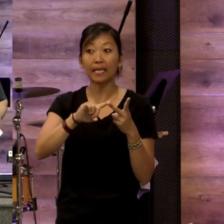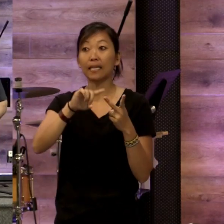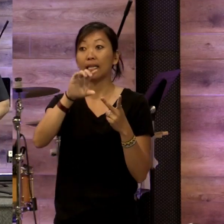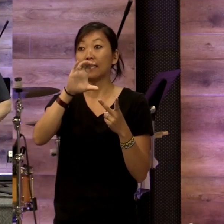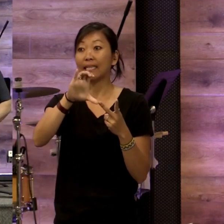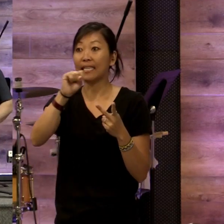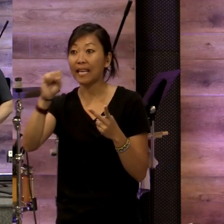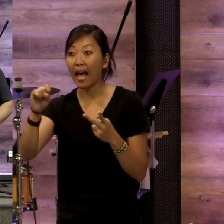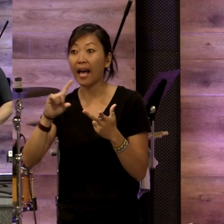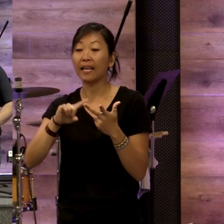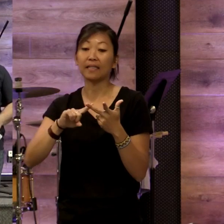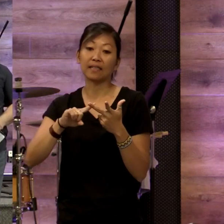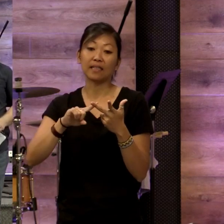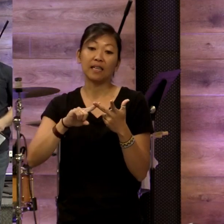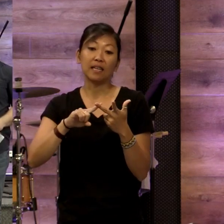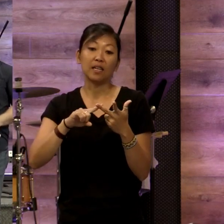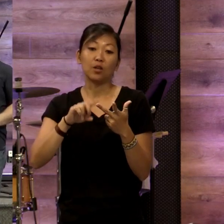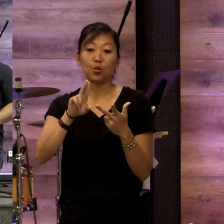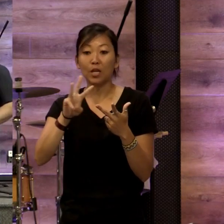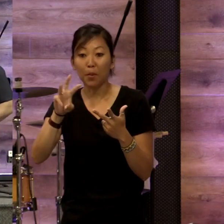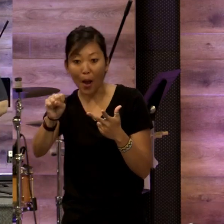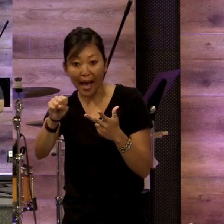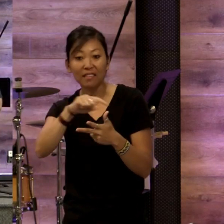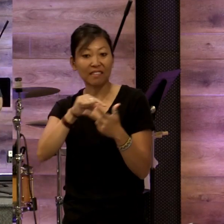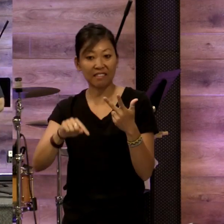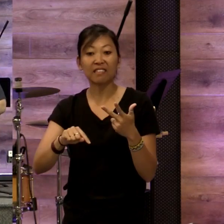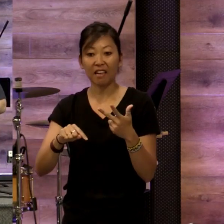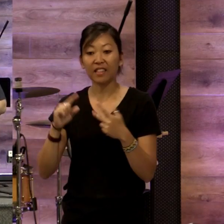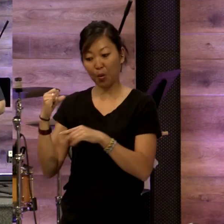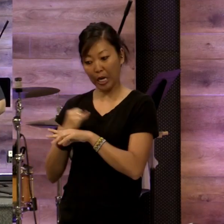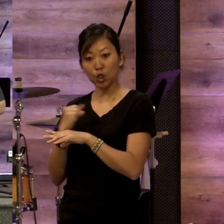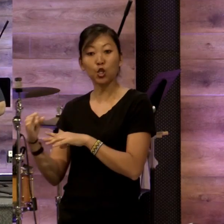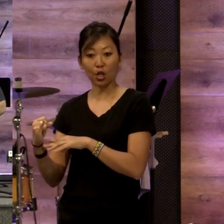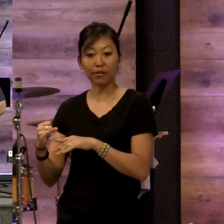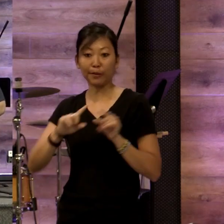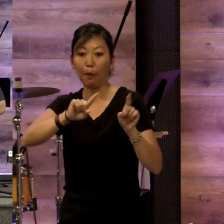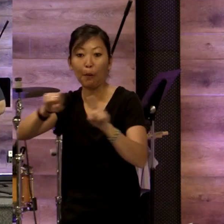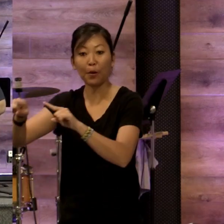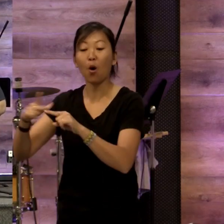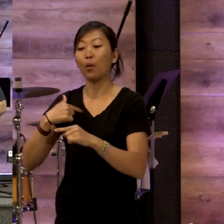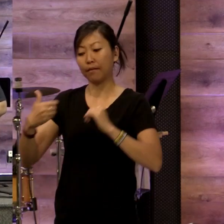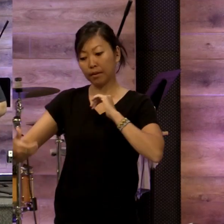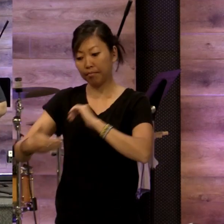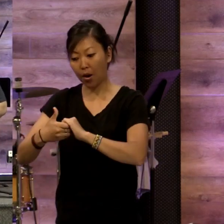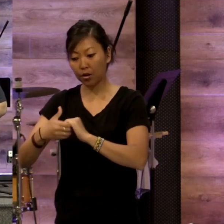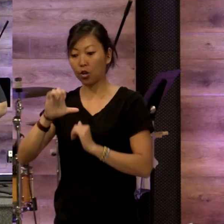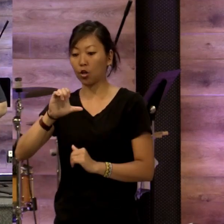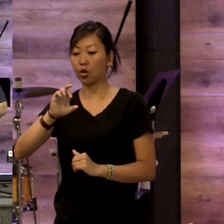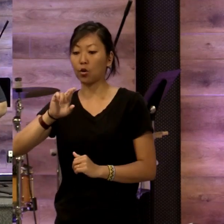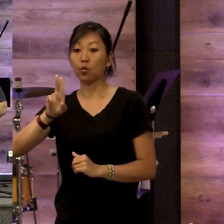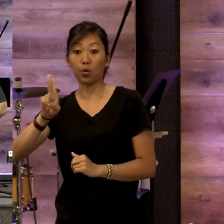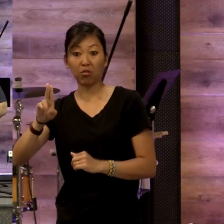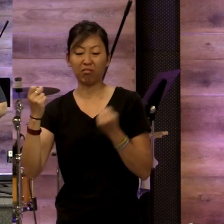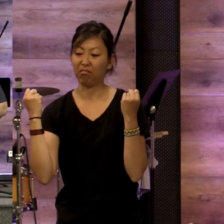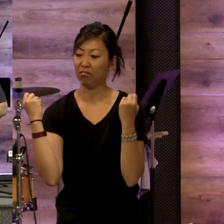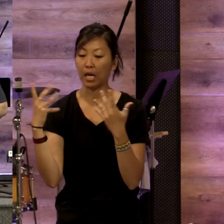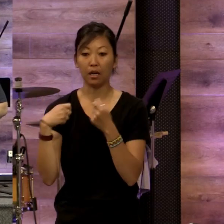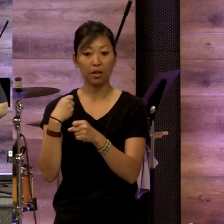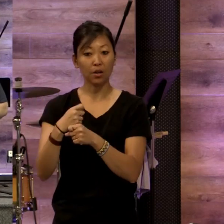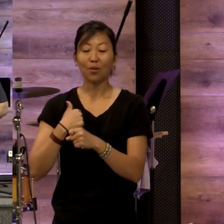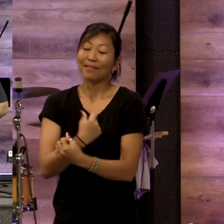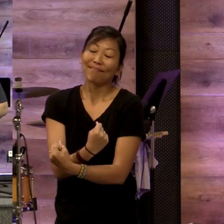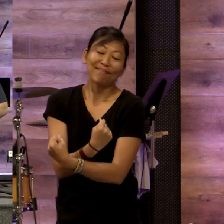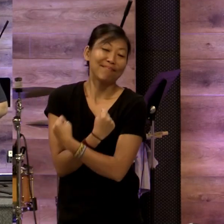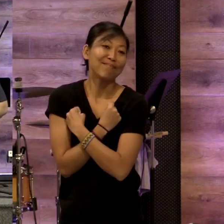Scholastica and the surrounding area. And so we've had a partnership with Crew for a lot of years, and we